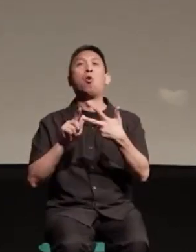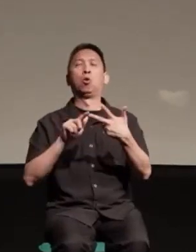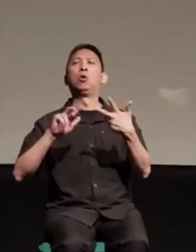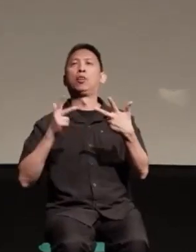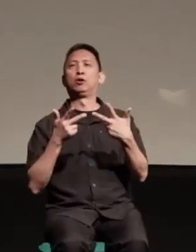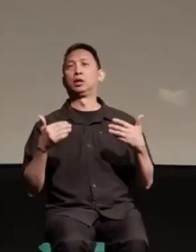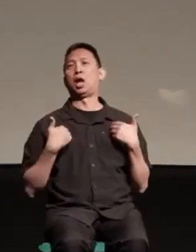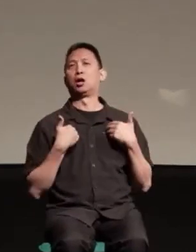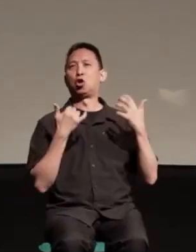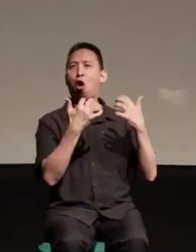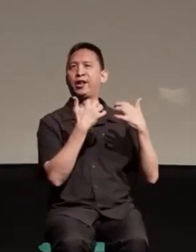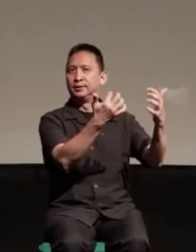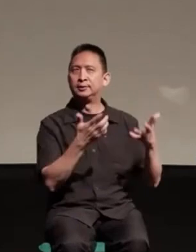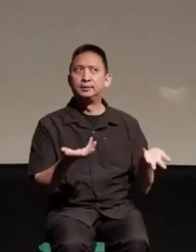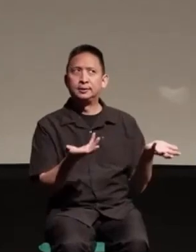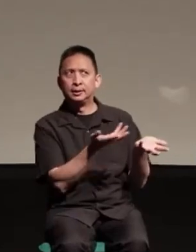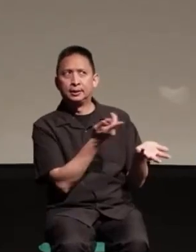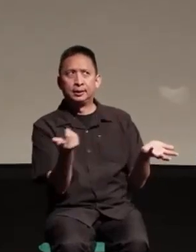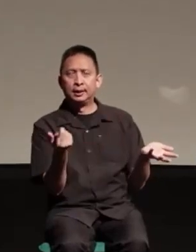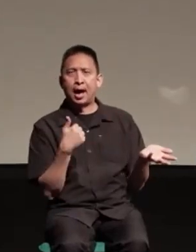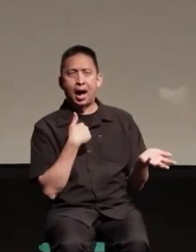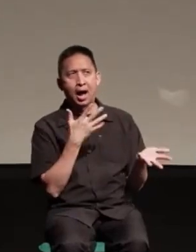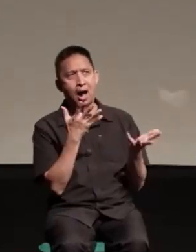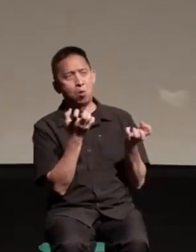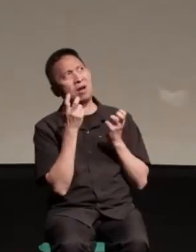younger audiences, like to see